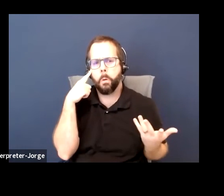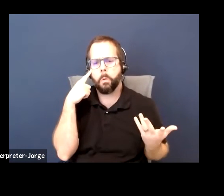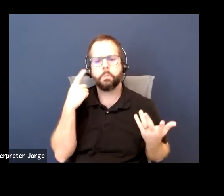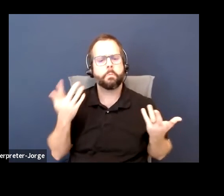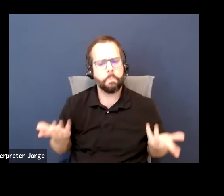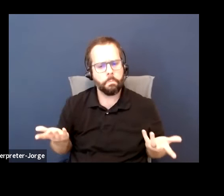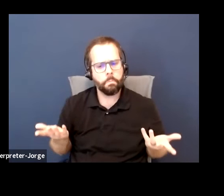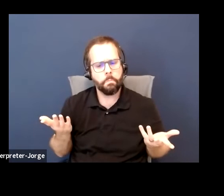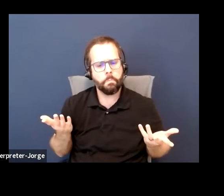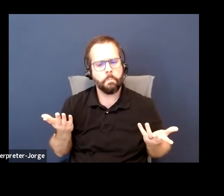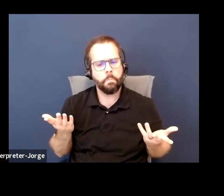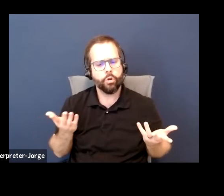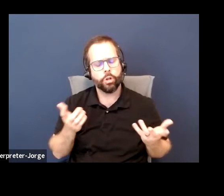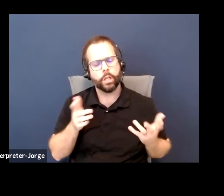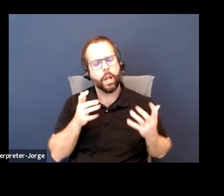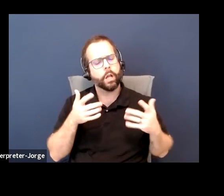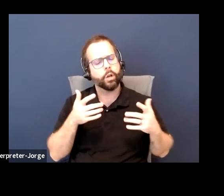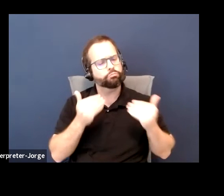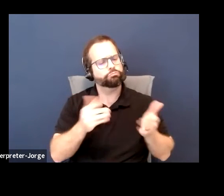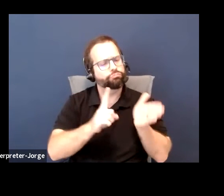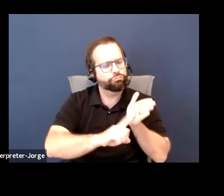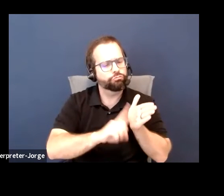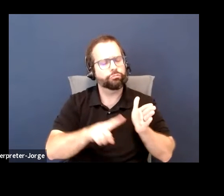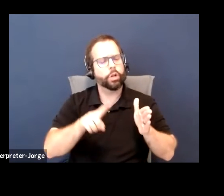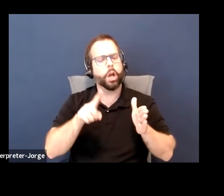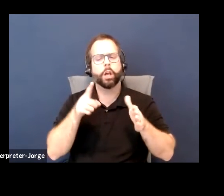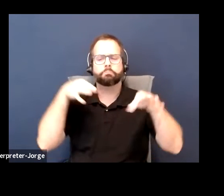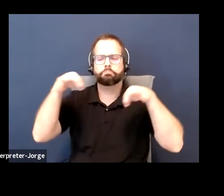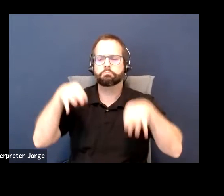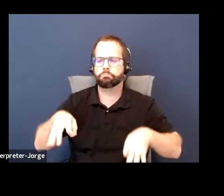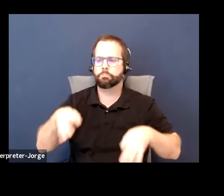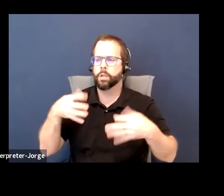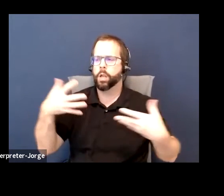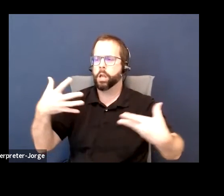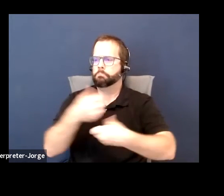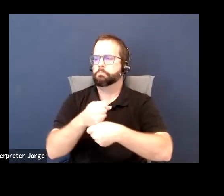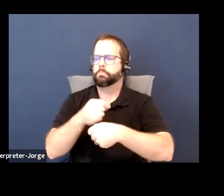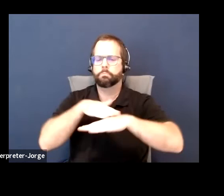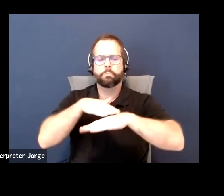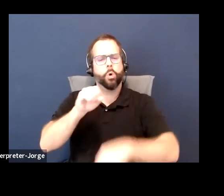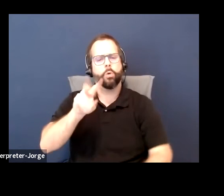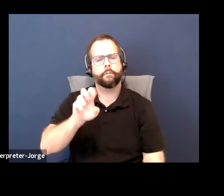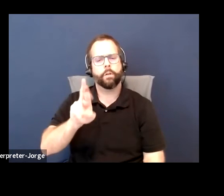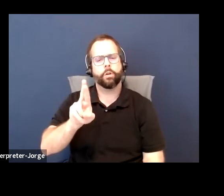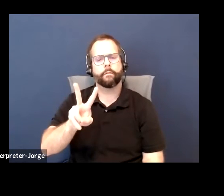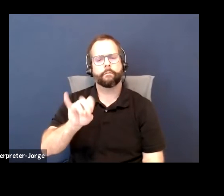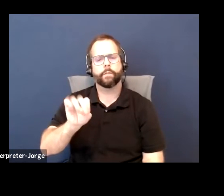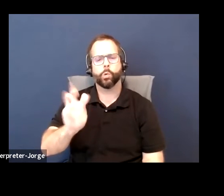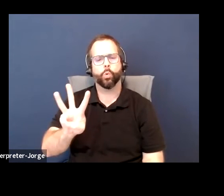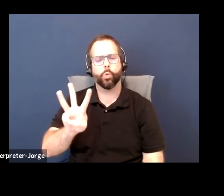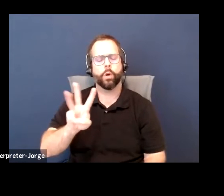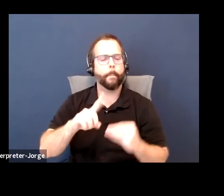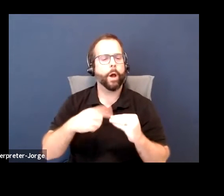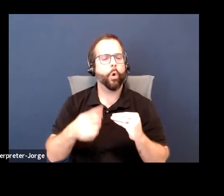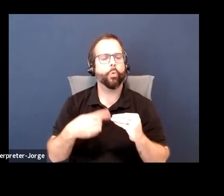an overview of one entity that has prepared quite a bit of information about